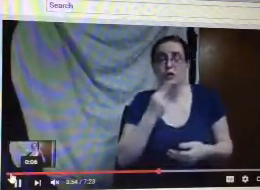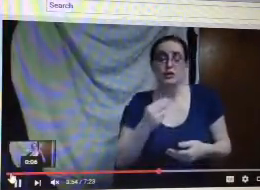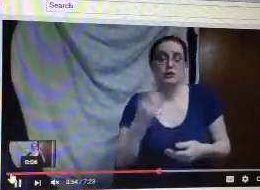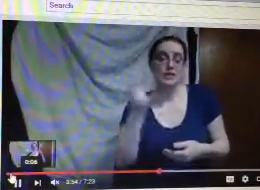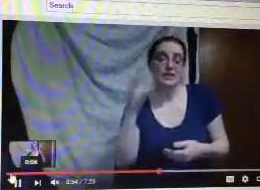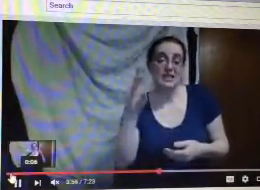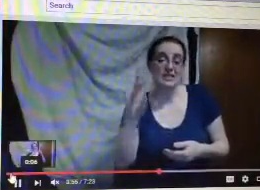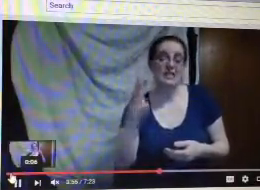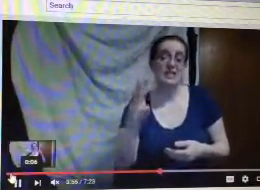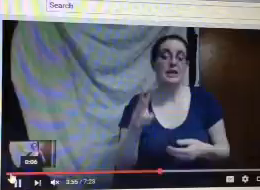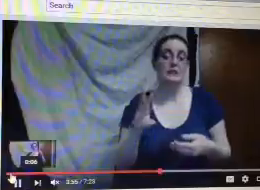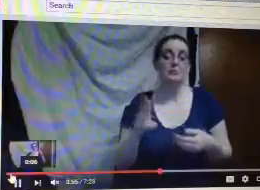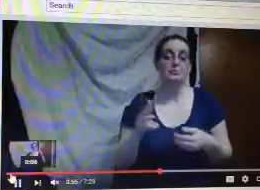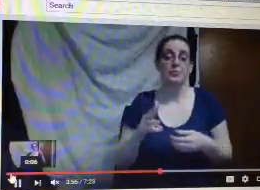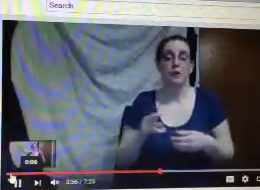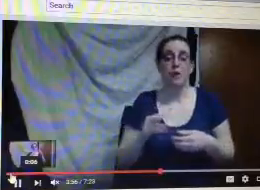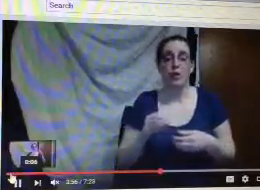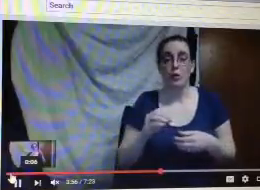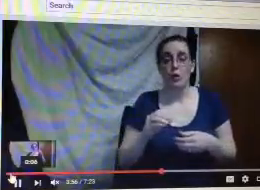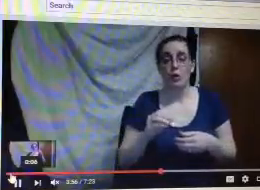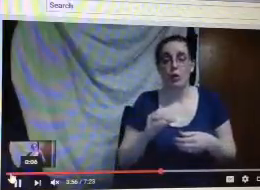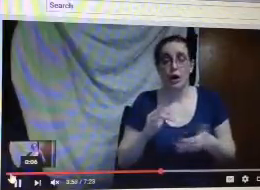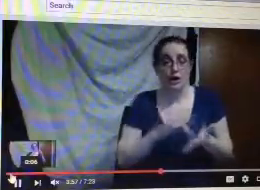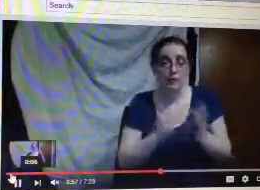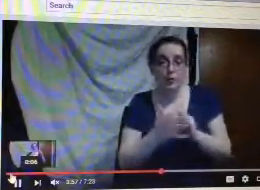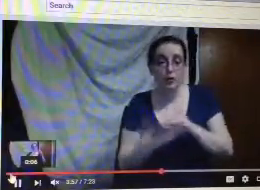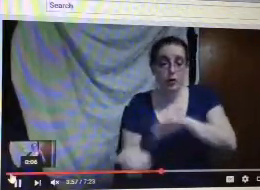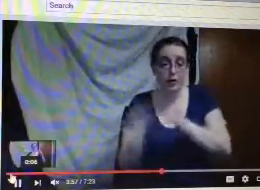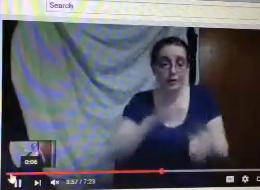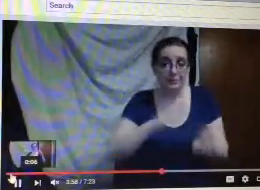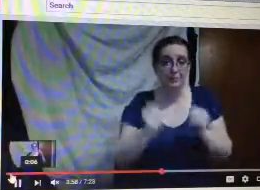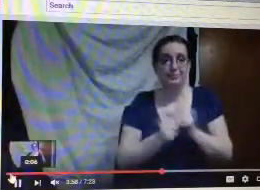for the woman, for her daughter. It'd be really cute, like the Sweet 16.